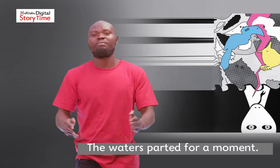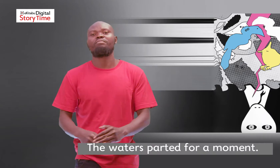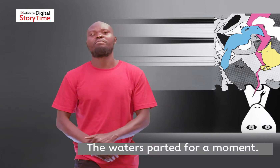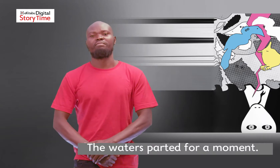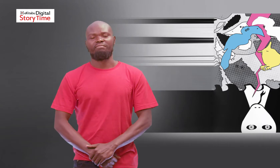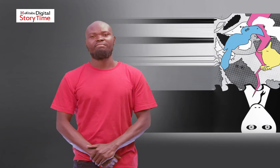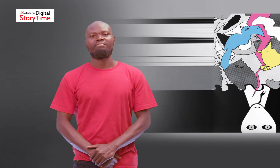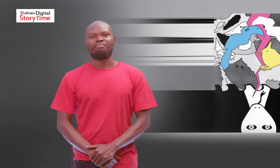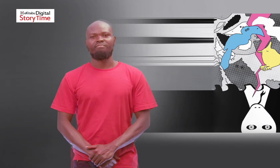moment.